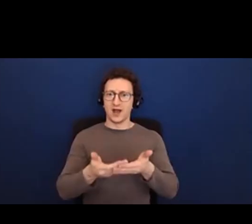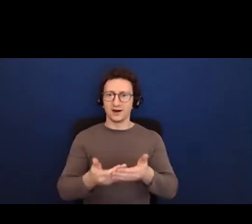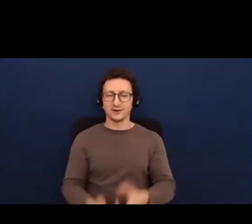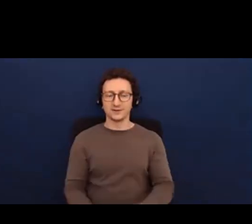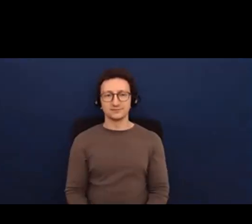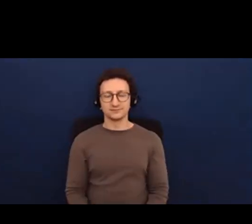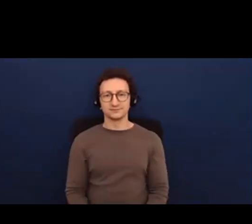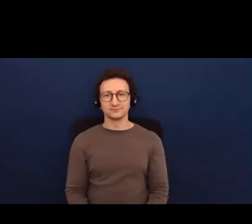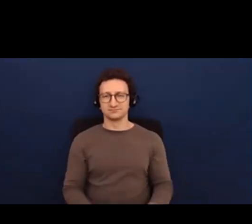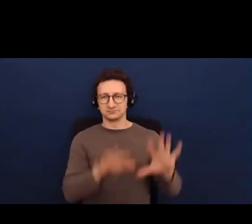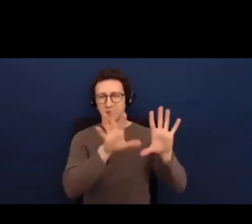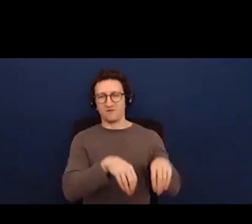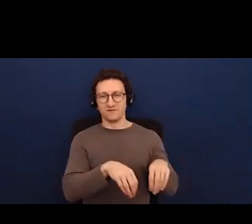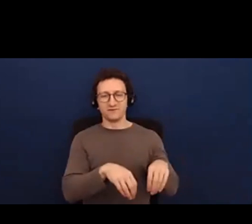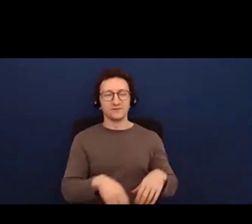screen?